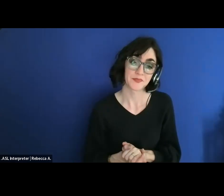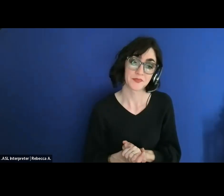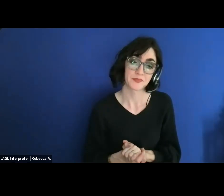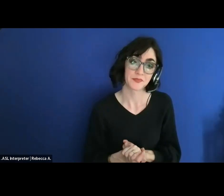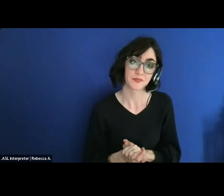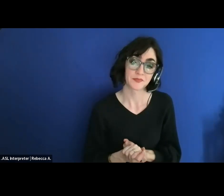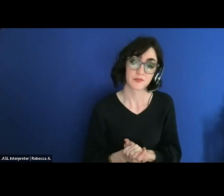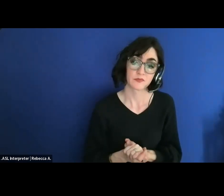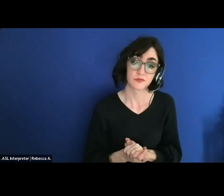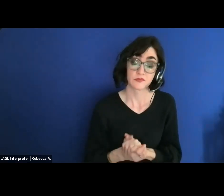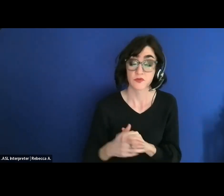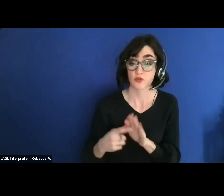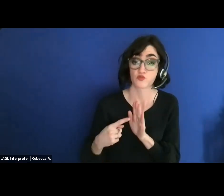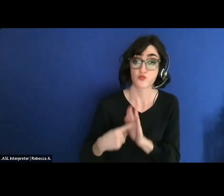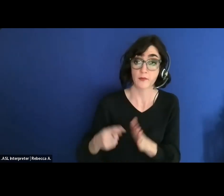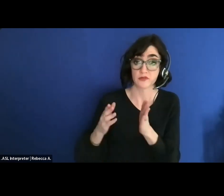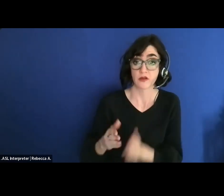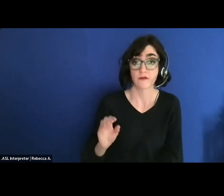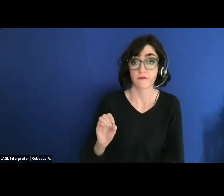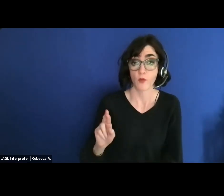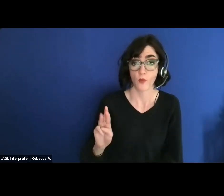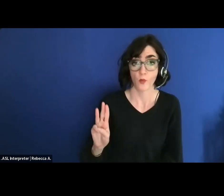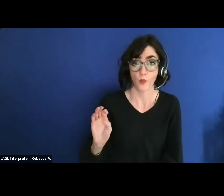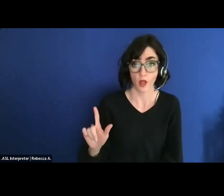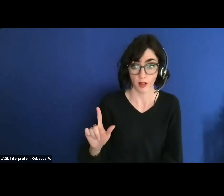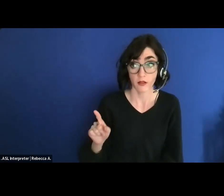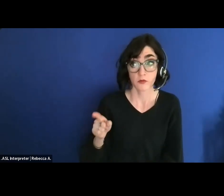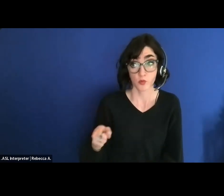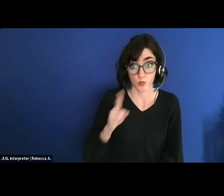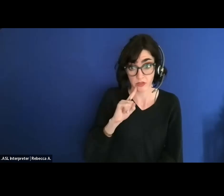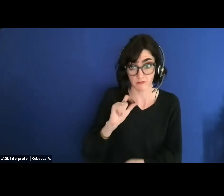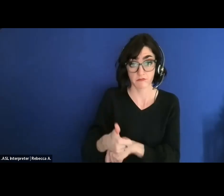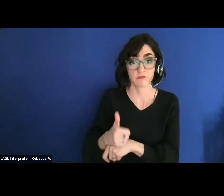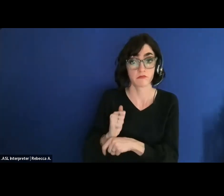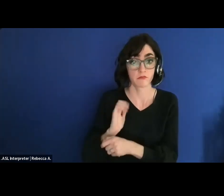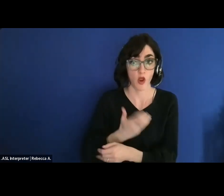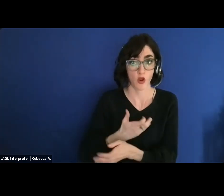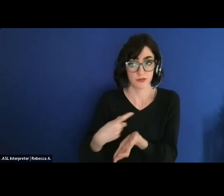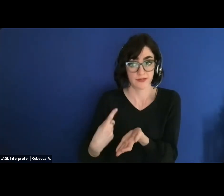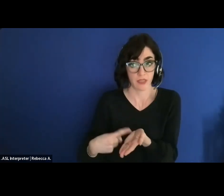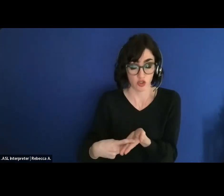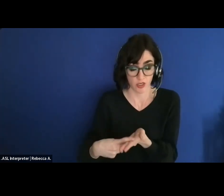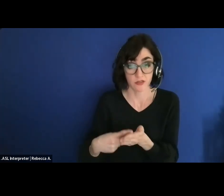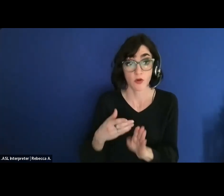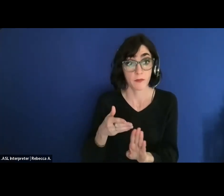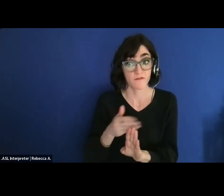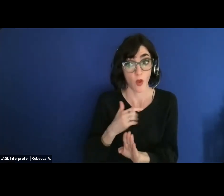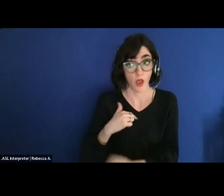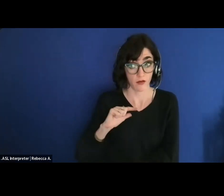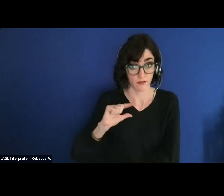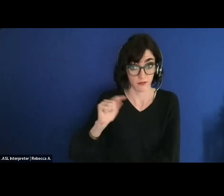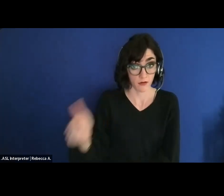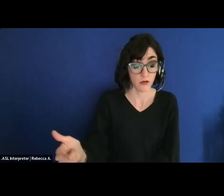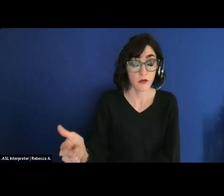So Representative Orwell, I think you're going to set up our discussion before I turn it over to you. I just